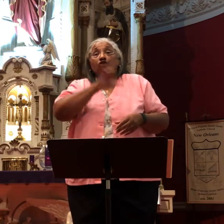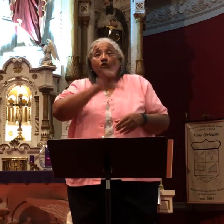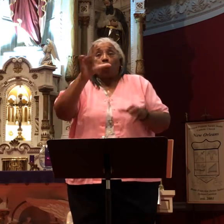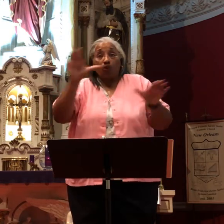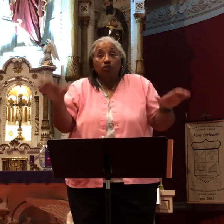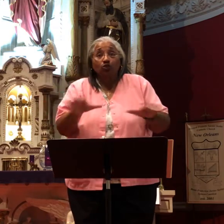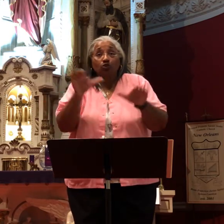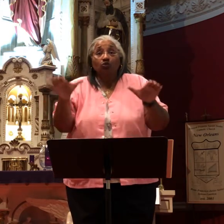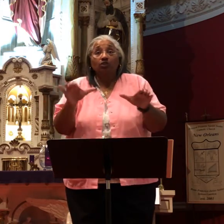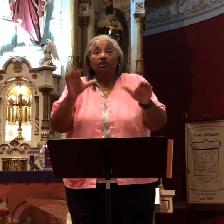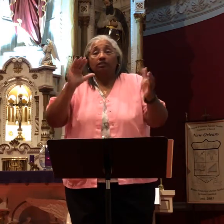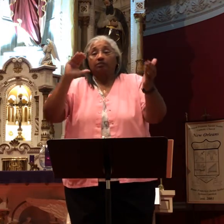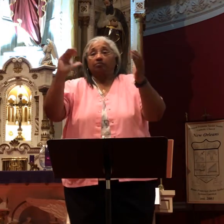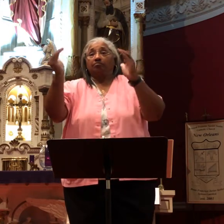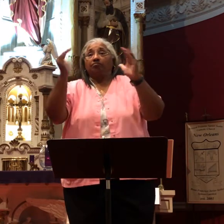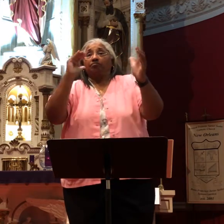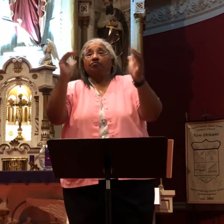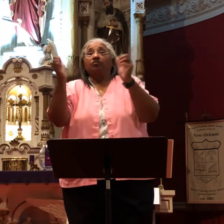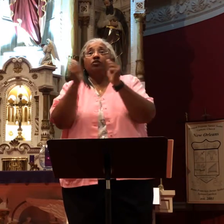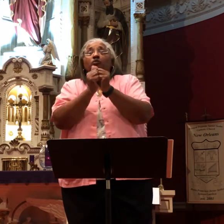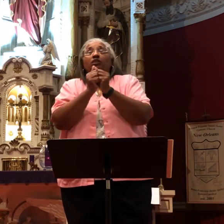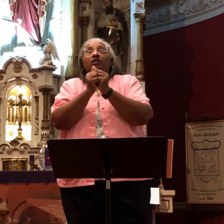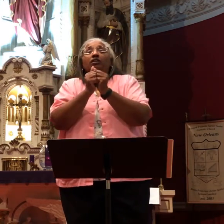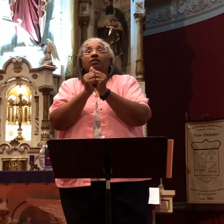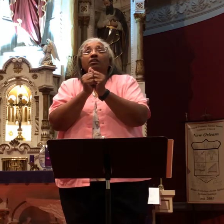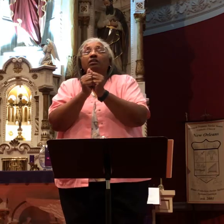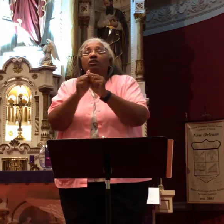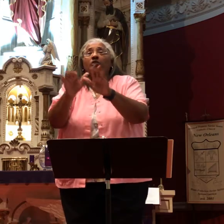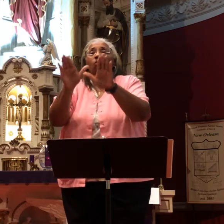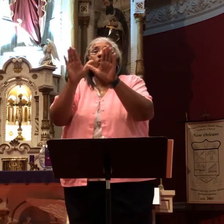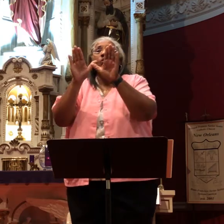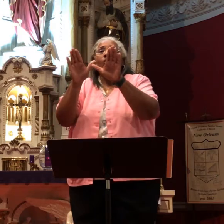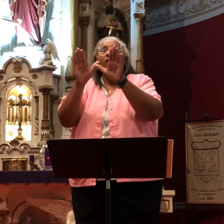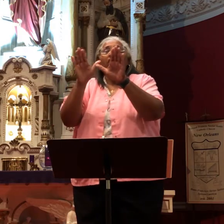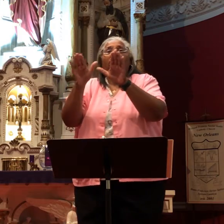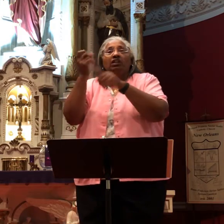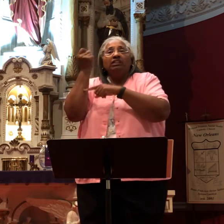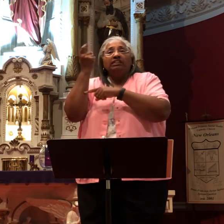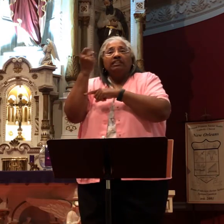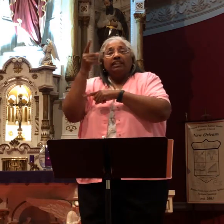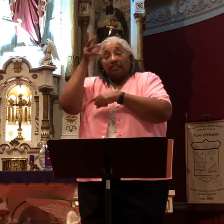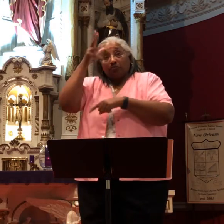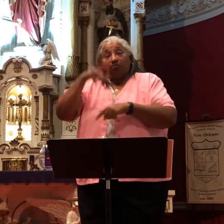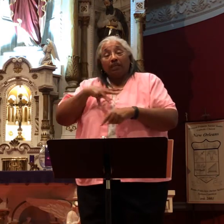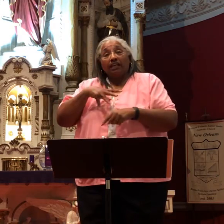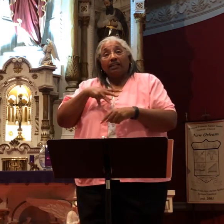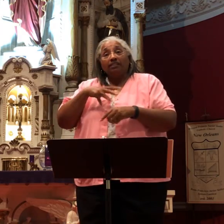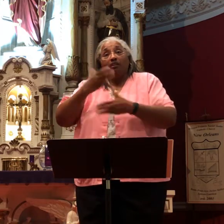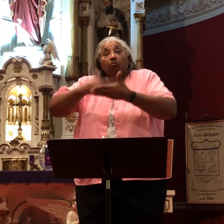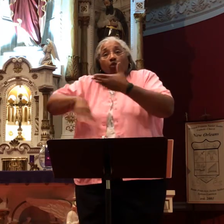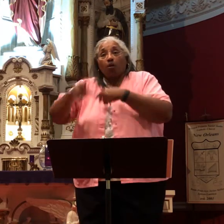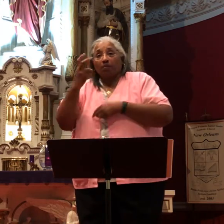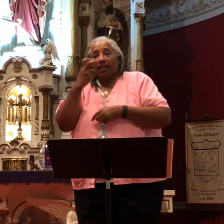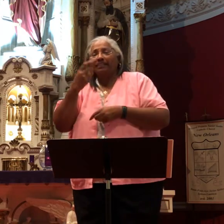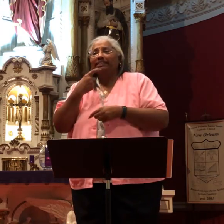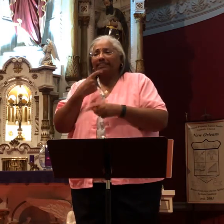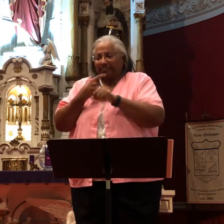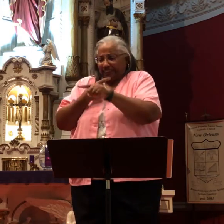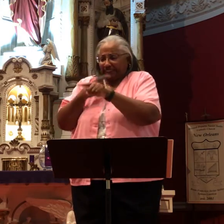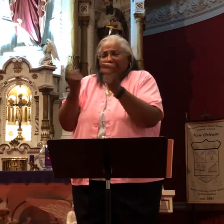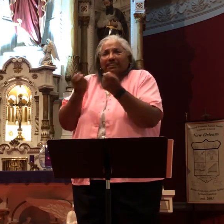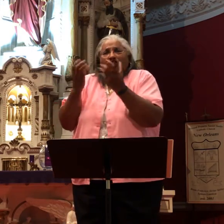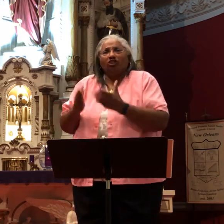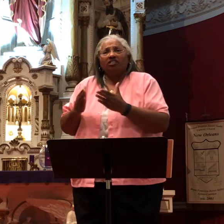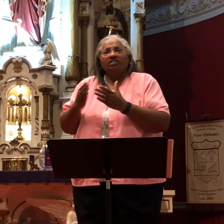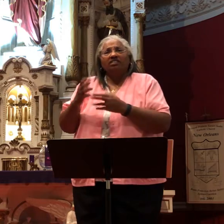are contrasted by the impeccable logic of the man born blind. When they say, this man is a sinner, and the